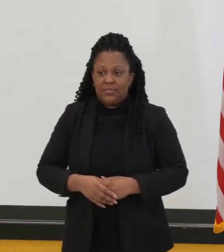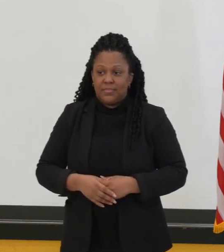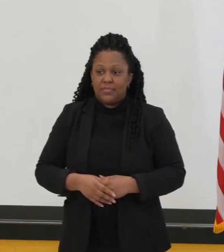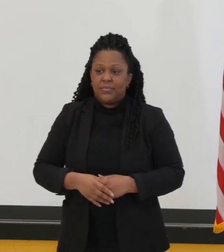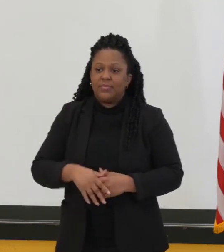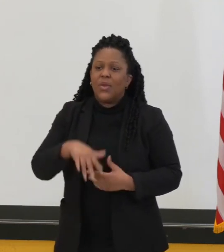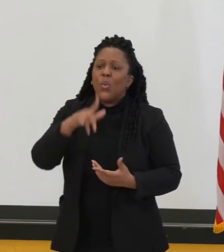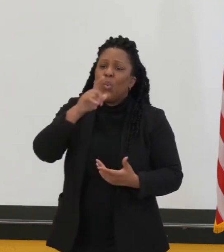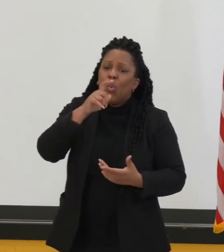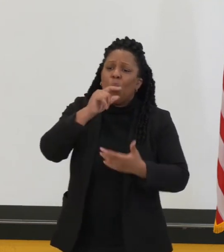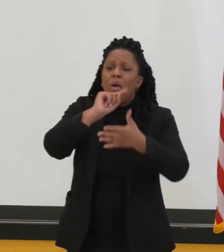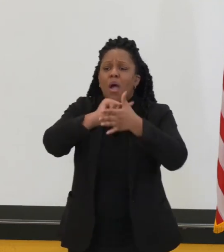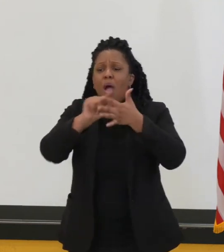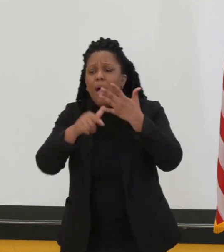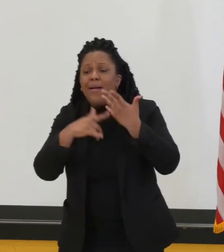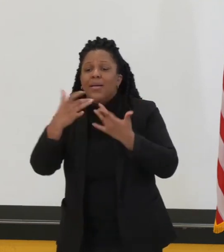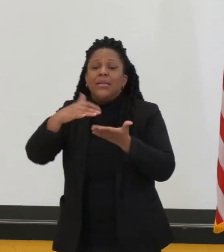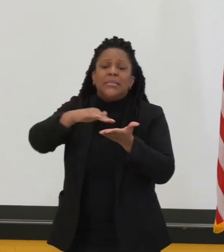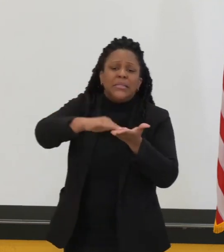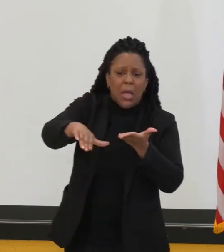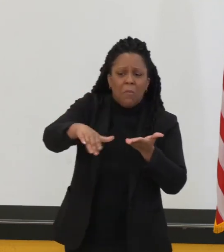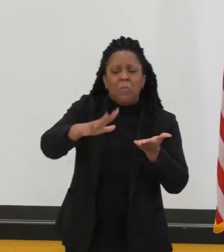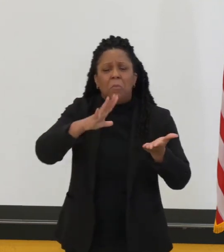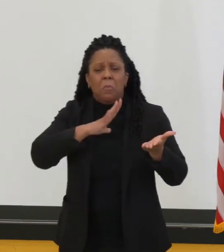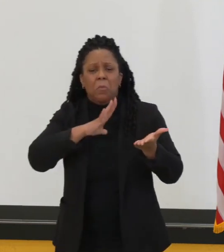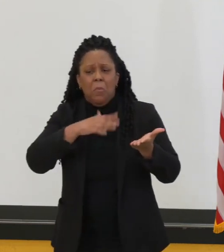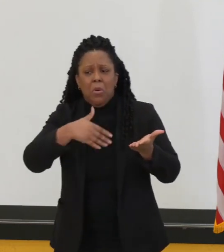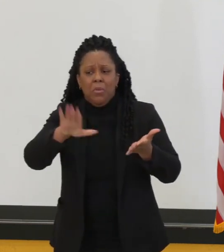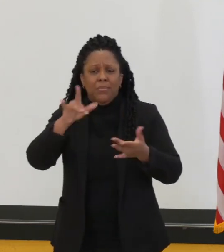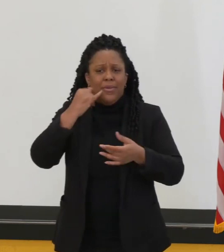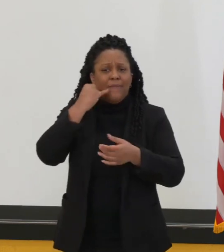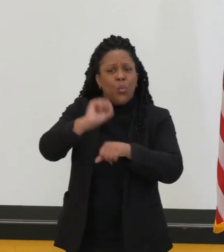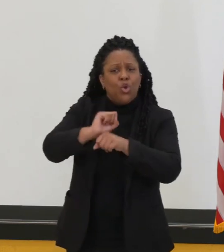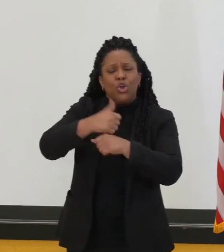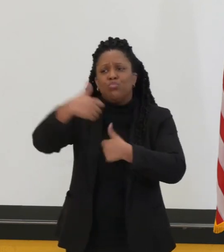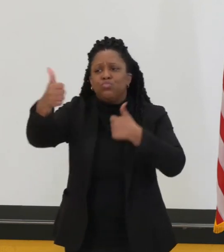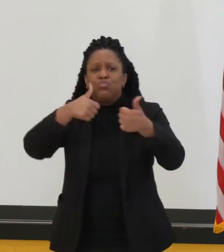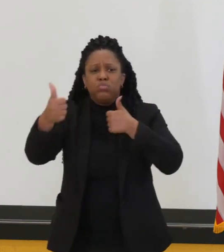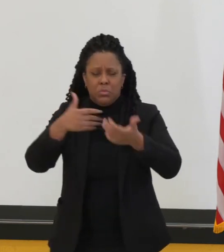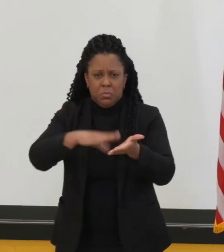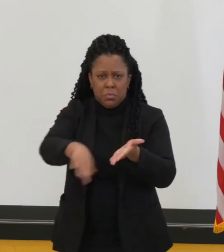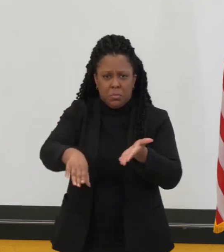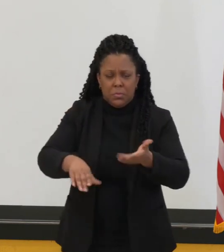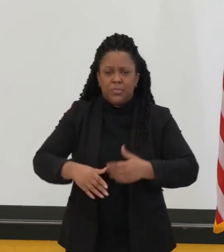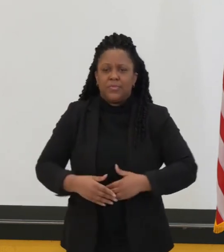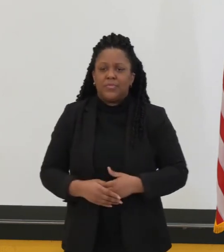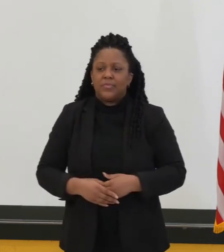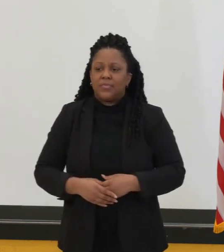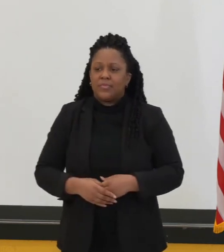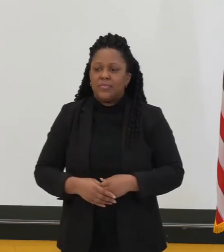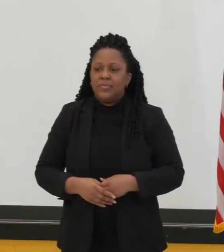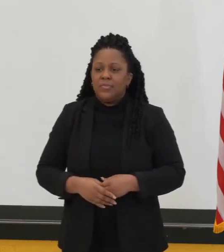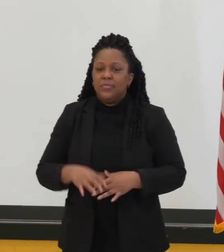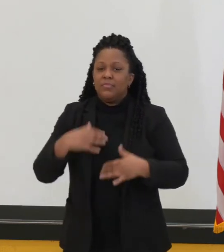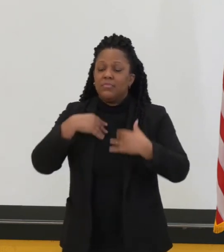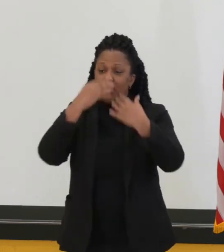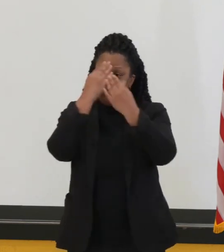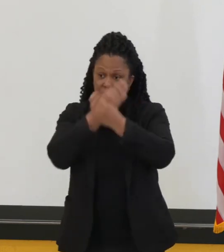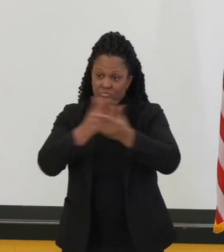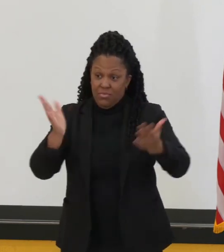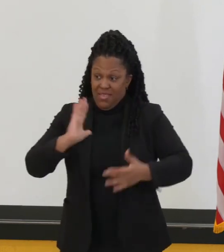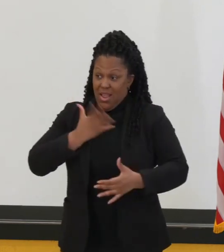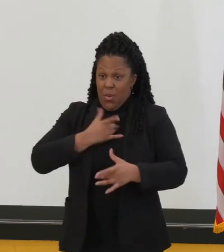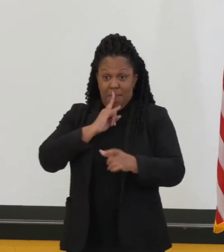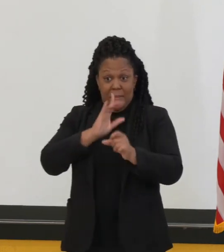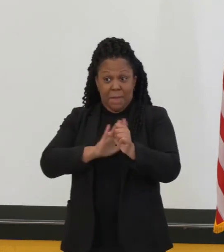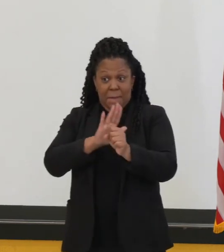citizens patrolling and protecting some of their neighborhoods. And I would say again that our commitment and the commitment of the folks standing here,